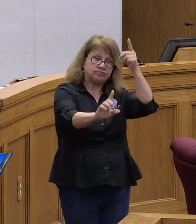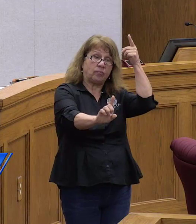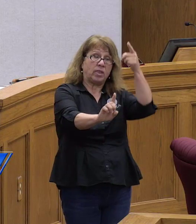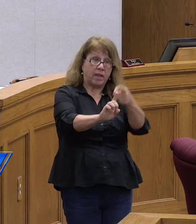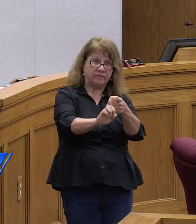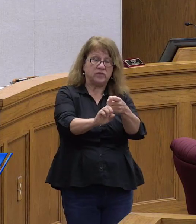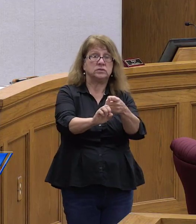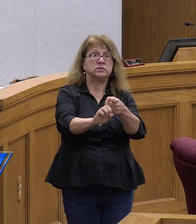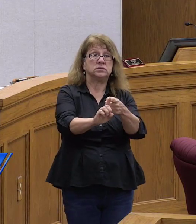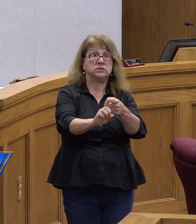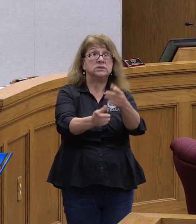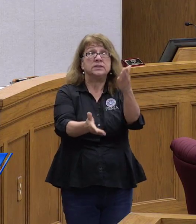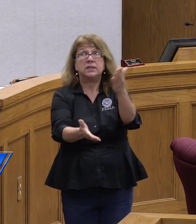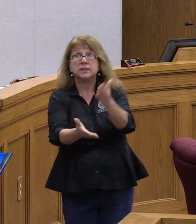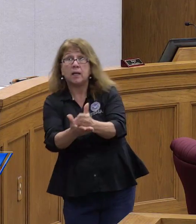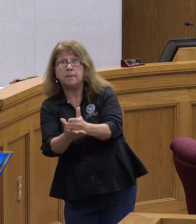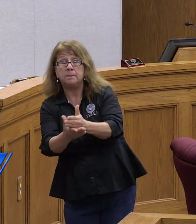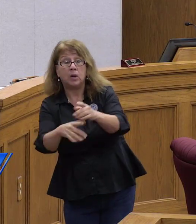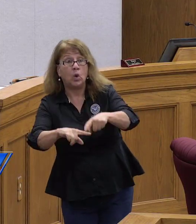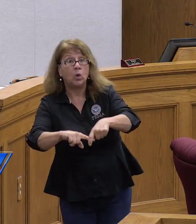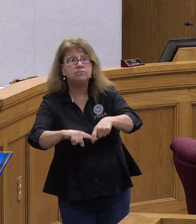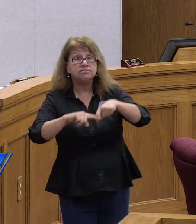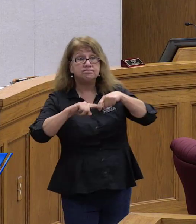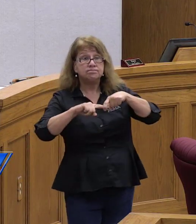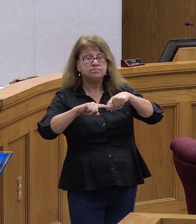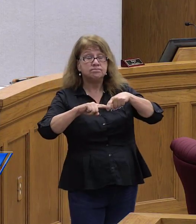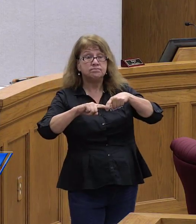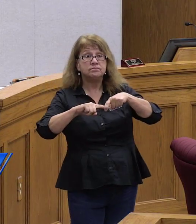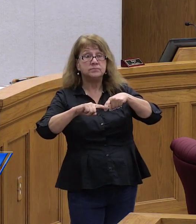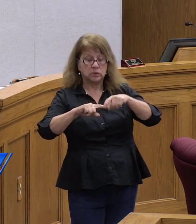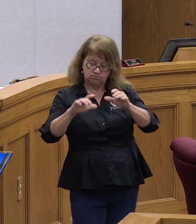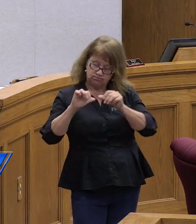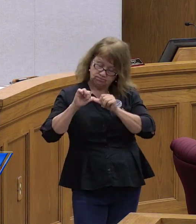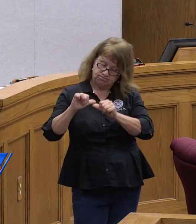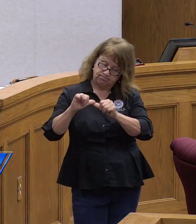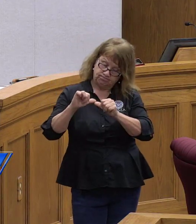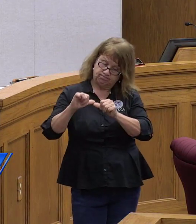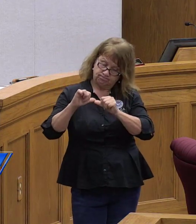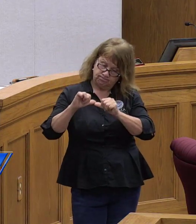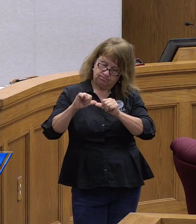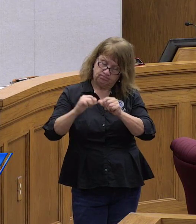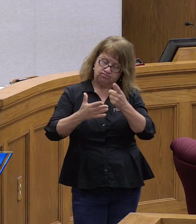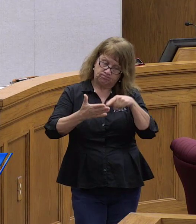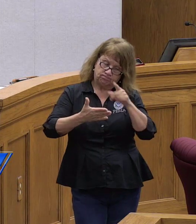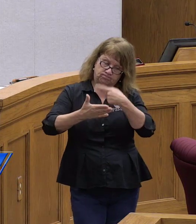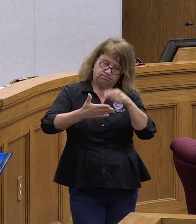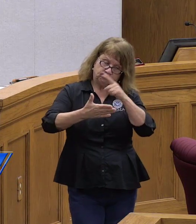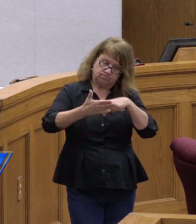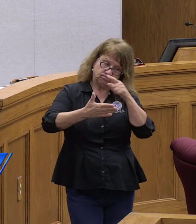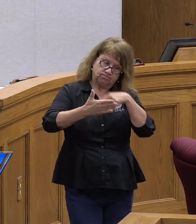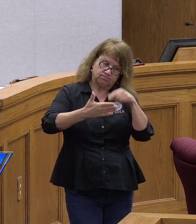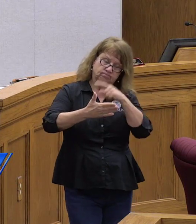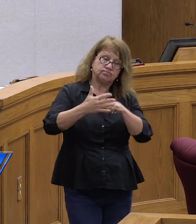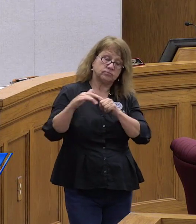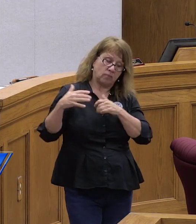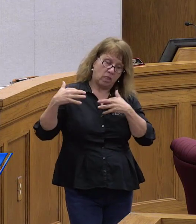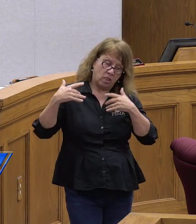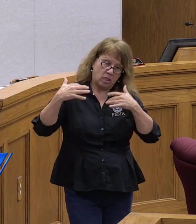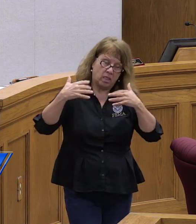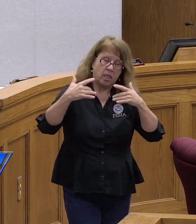they say is not safe for their employees. But they will continue to work every hour that they can until there